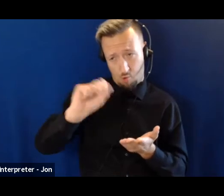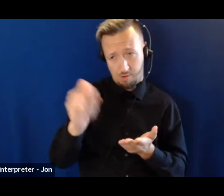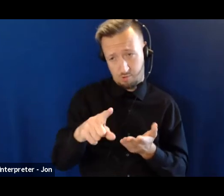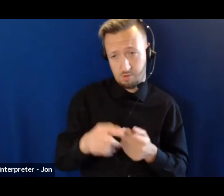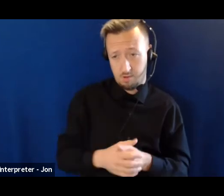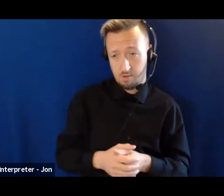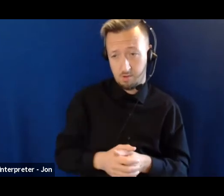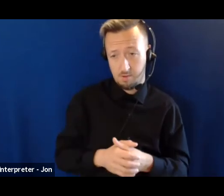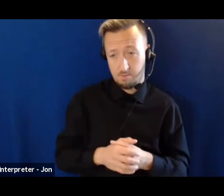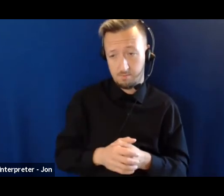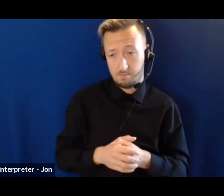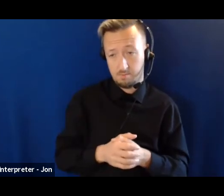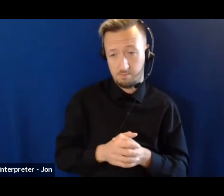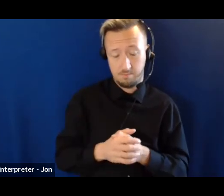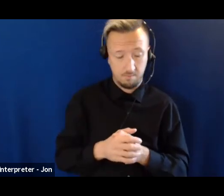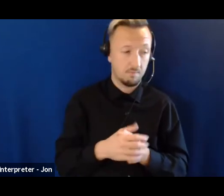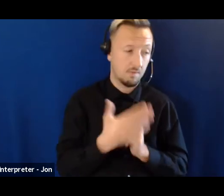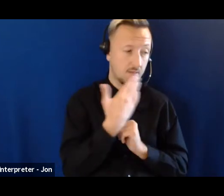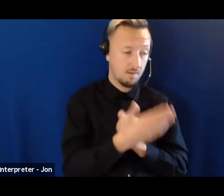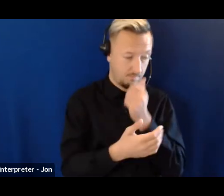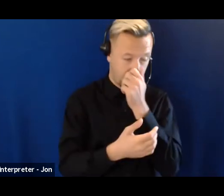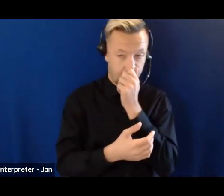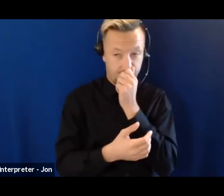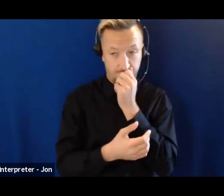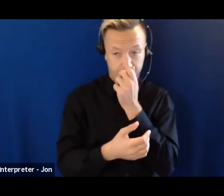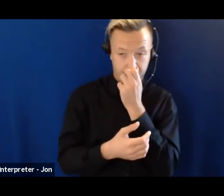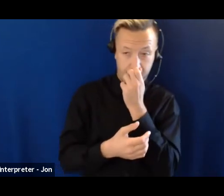here. Thank you.